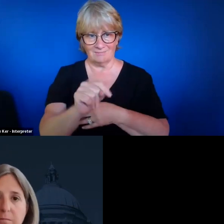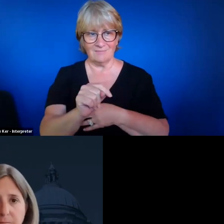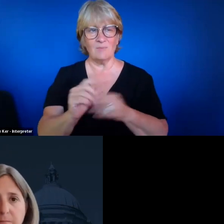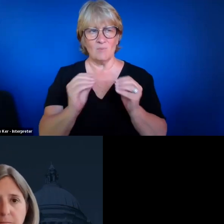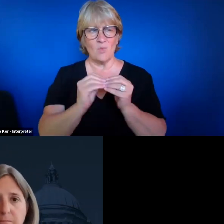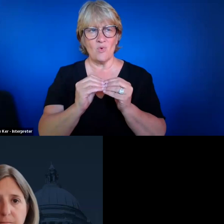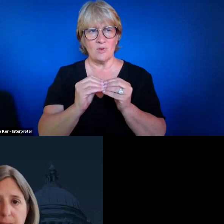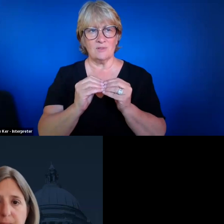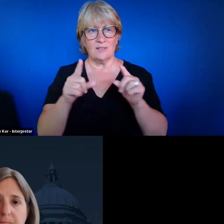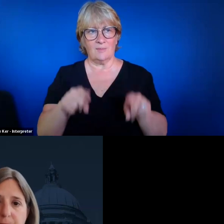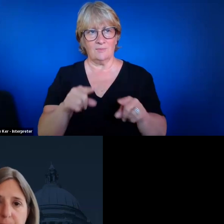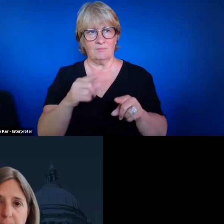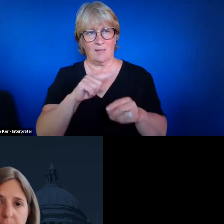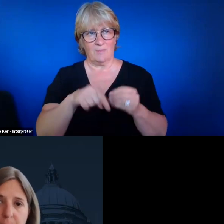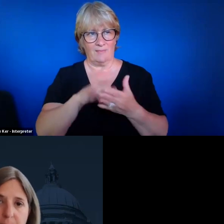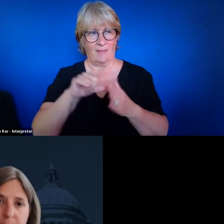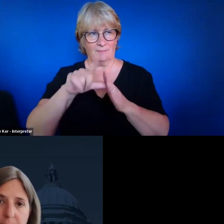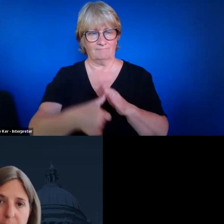there.